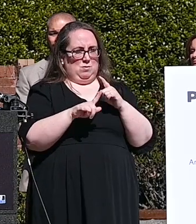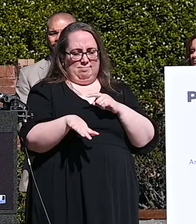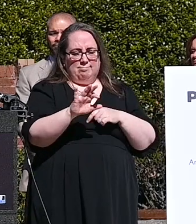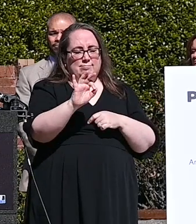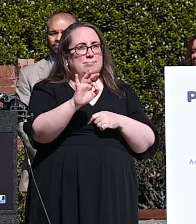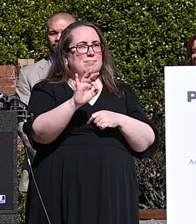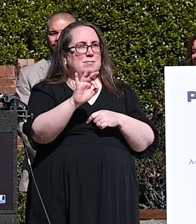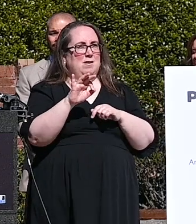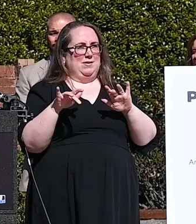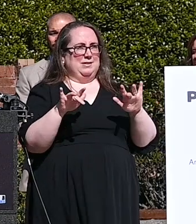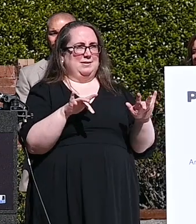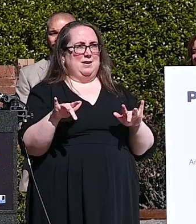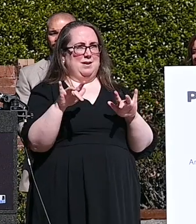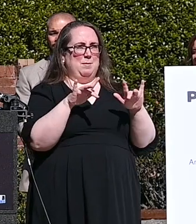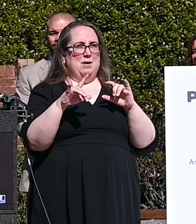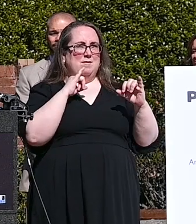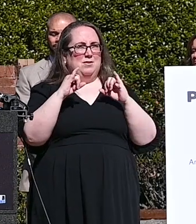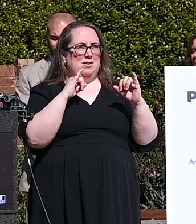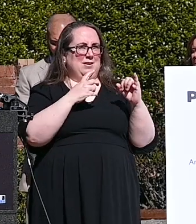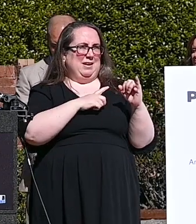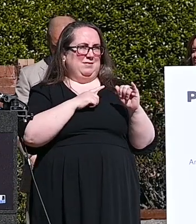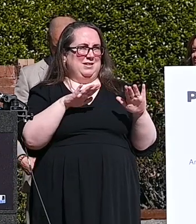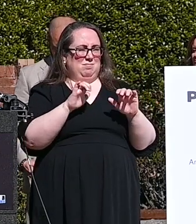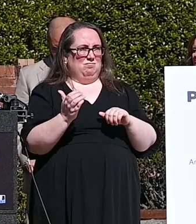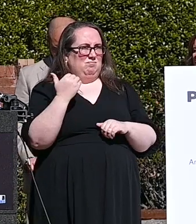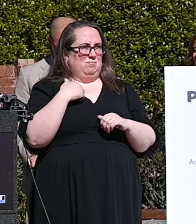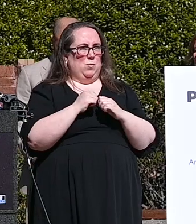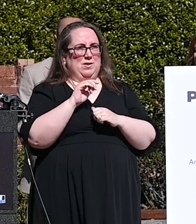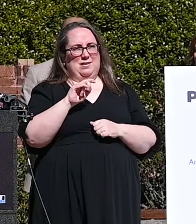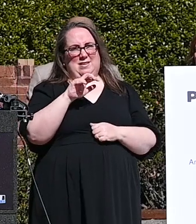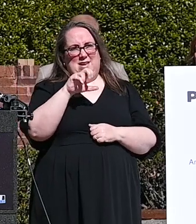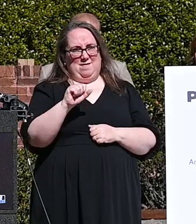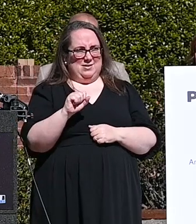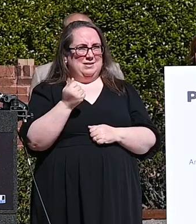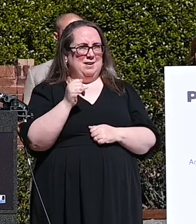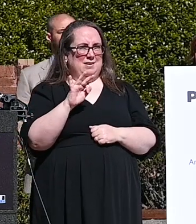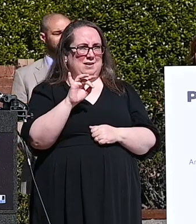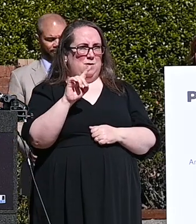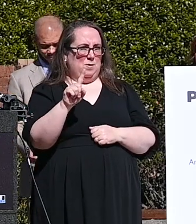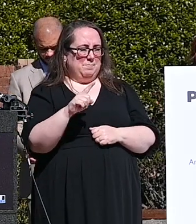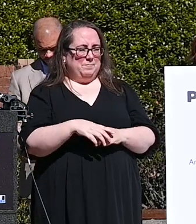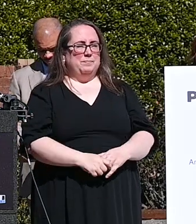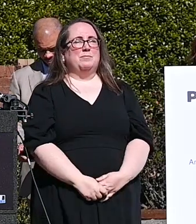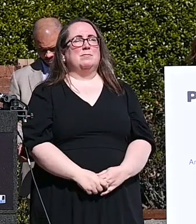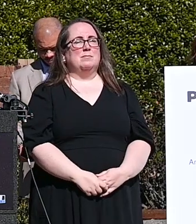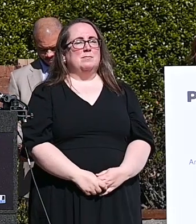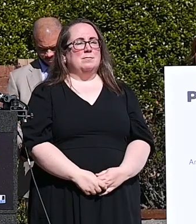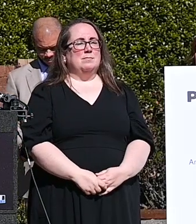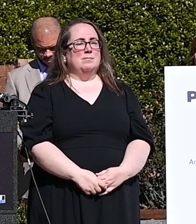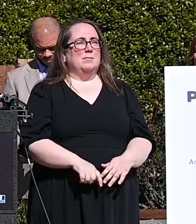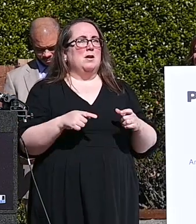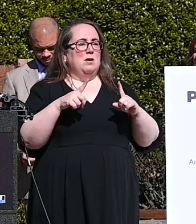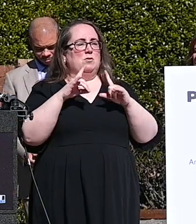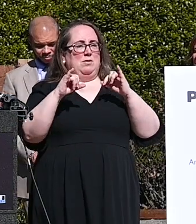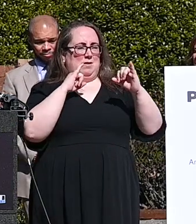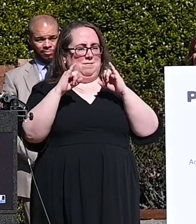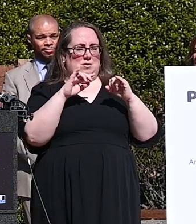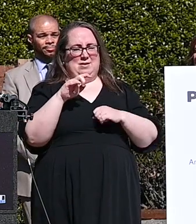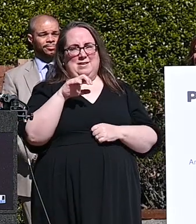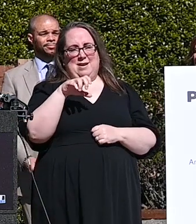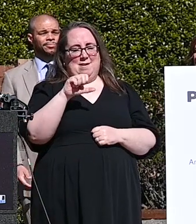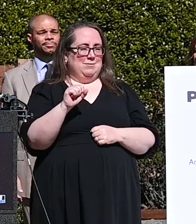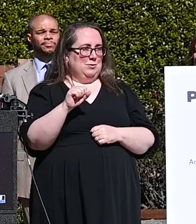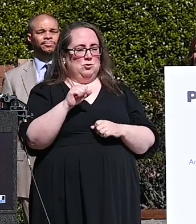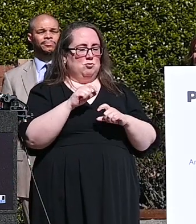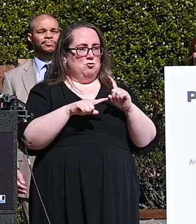discovery of a cassette tape of an interview detectives conducted with Davis in 1981. In that interview, Davis was